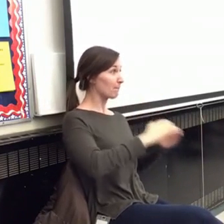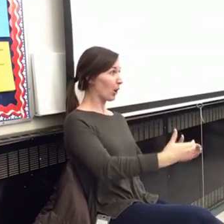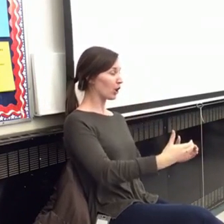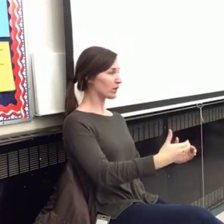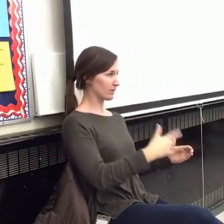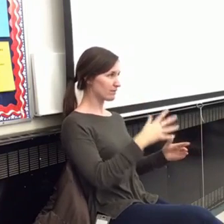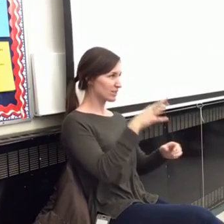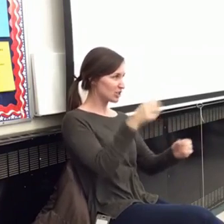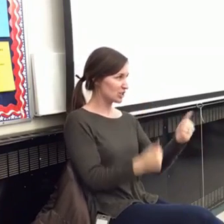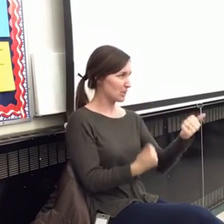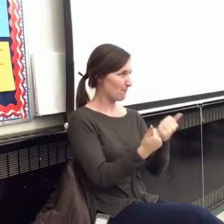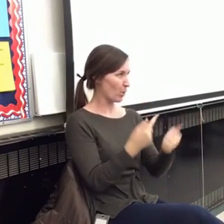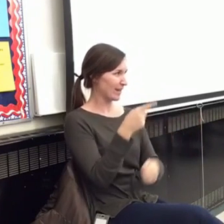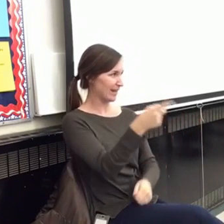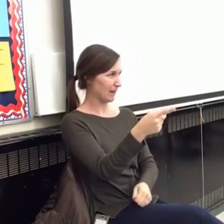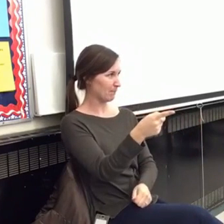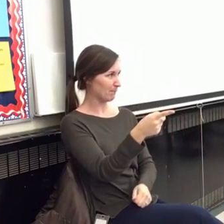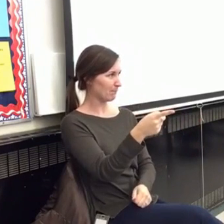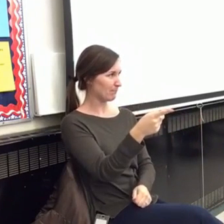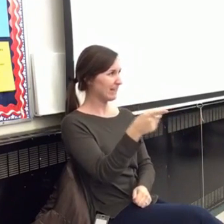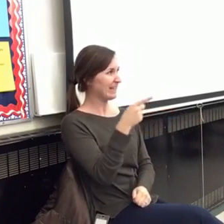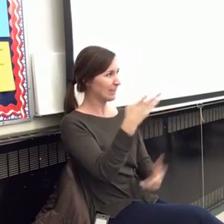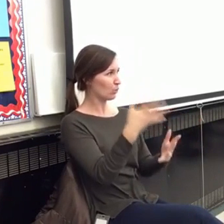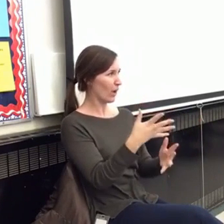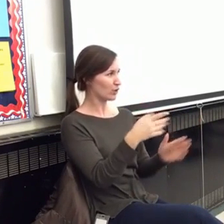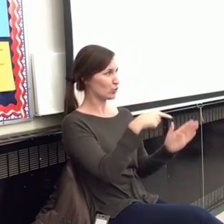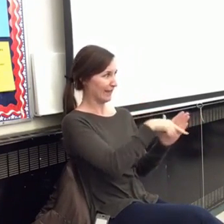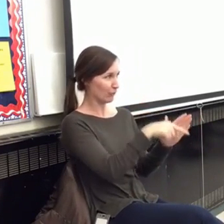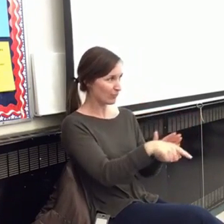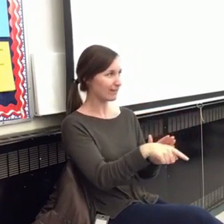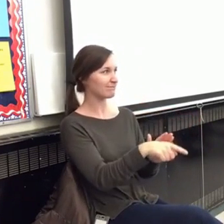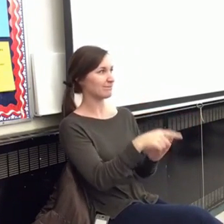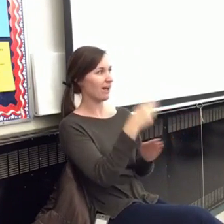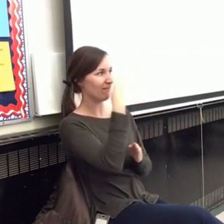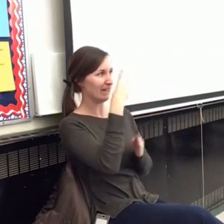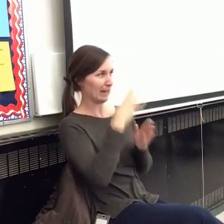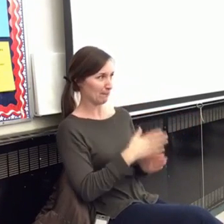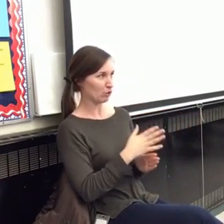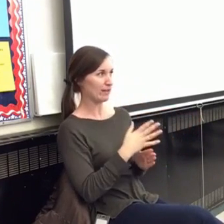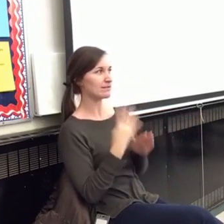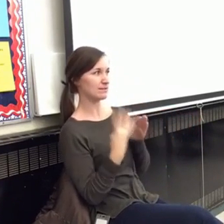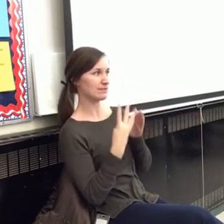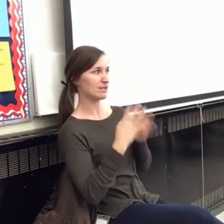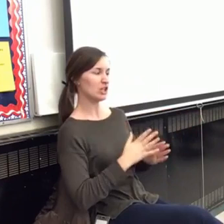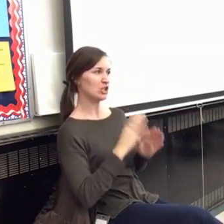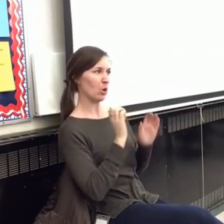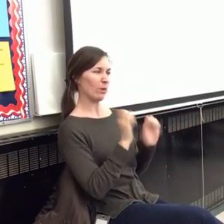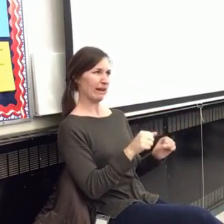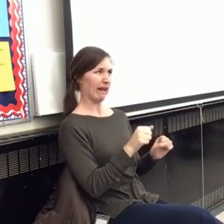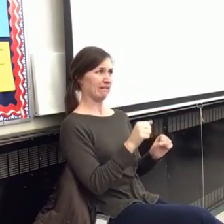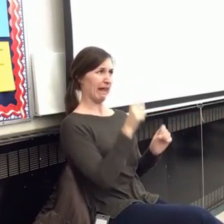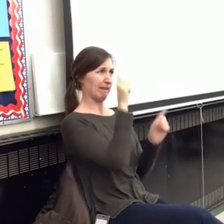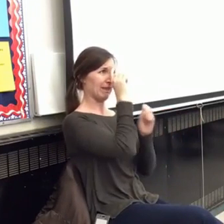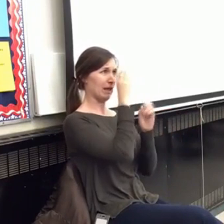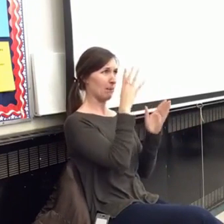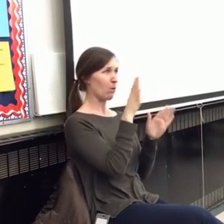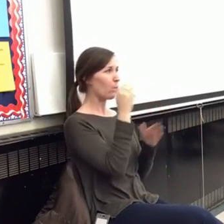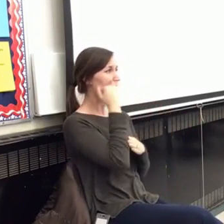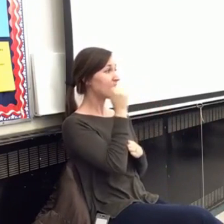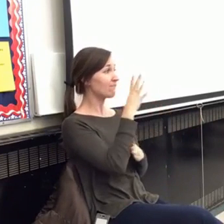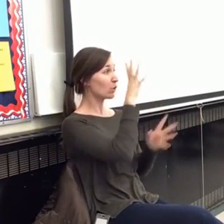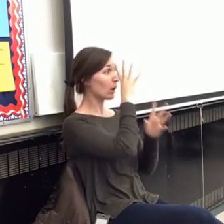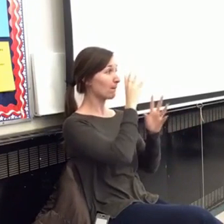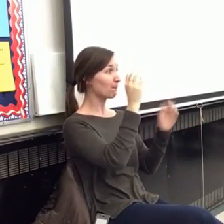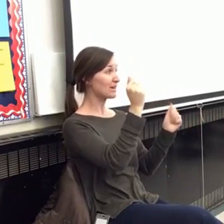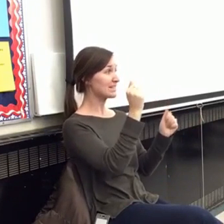immigrants. Okay? So we can kind of think about that. And don't bring a lot of politics into it, but we can kind of think about what would happen if your president,